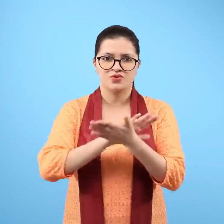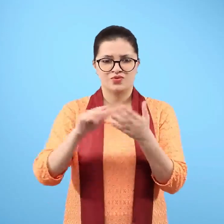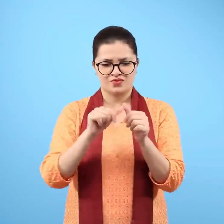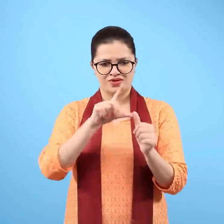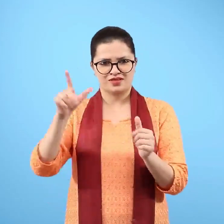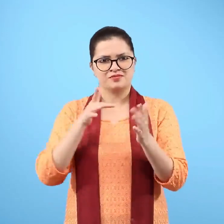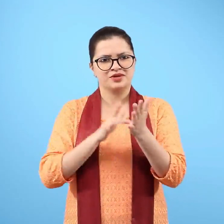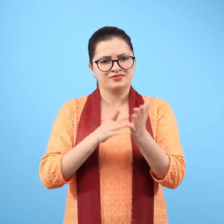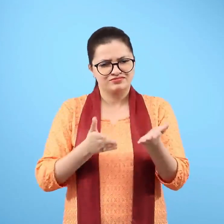hall,